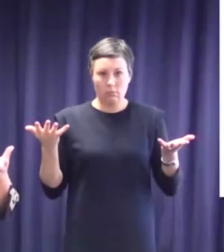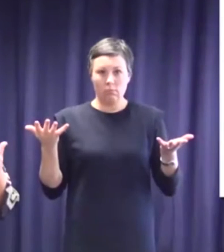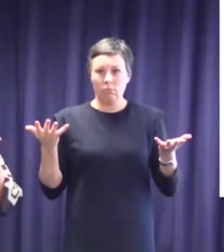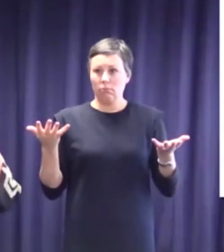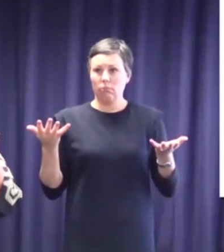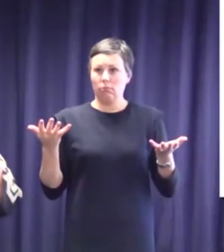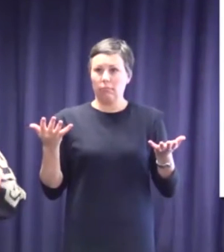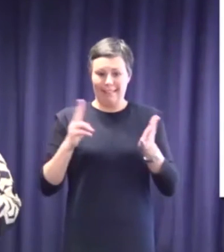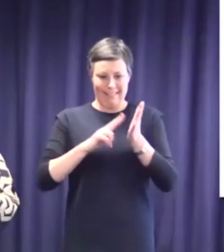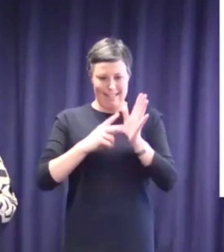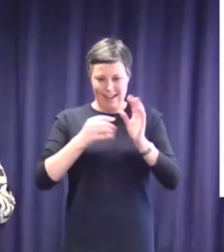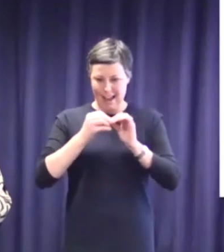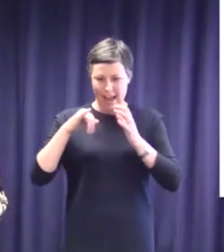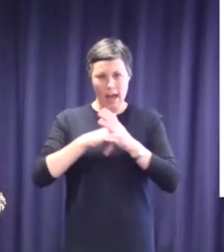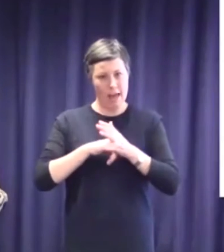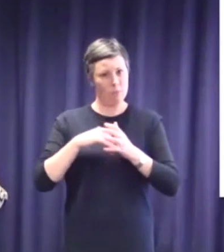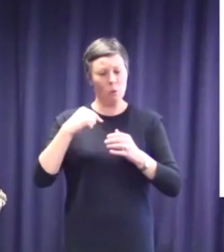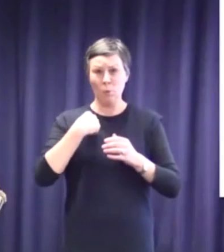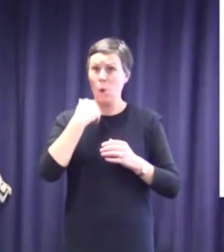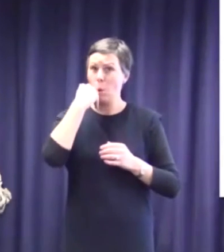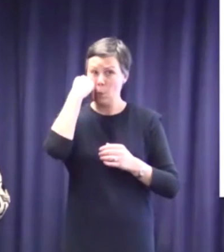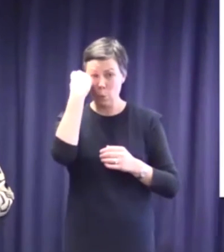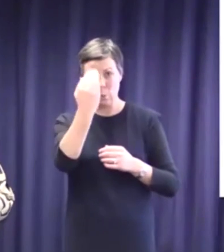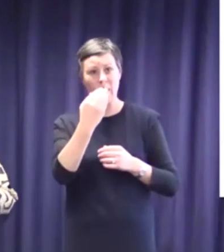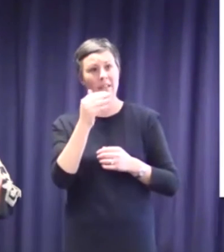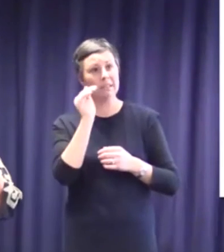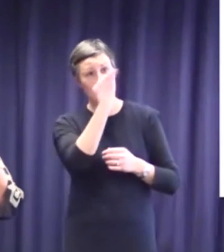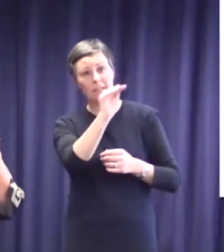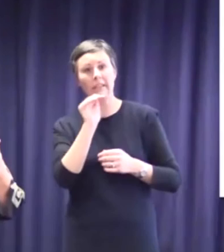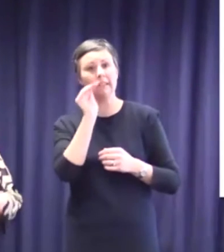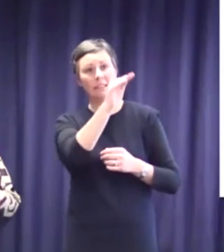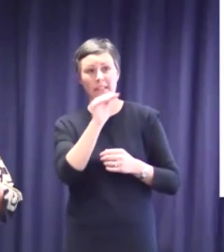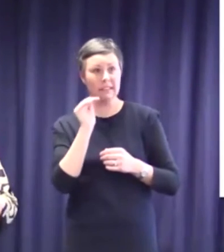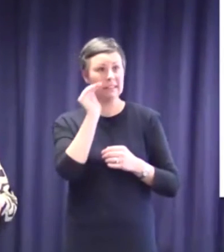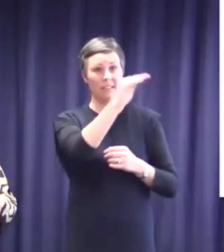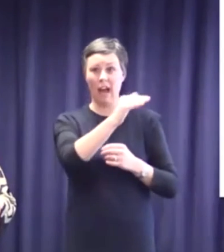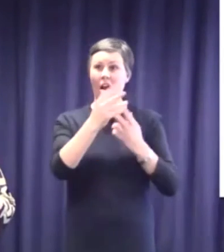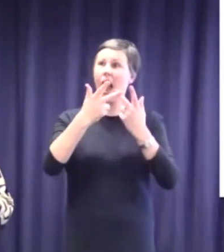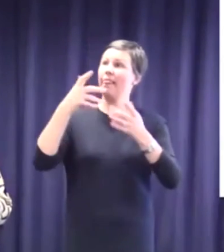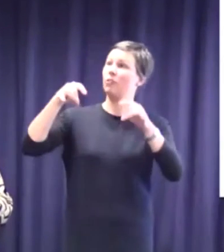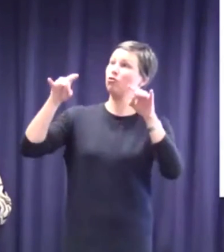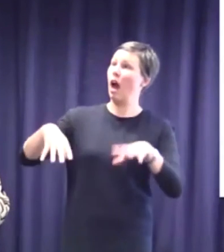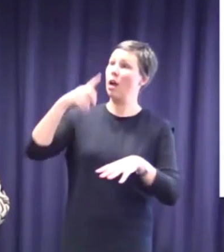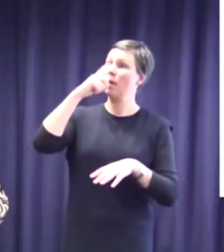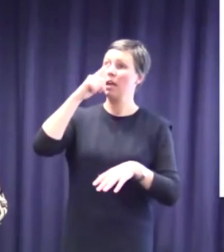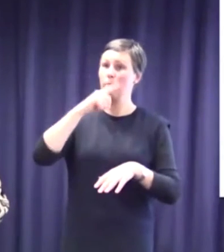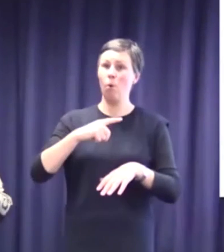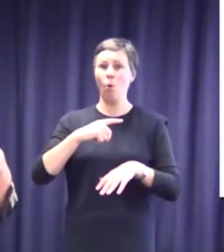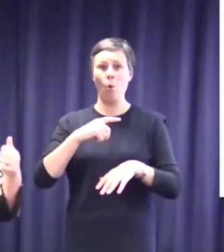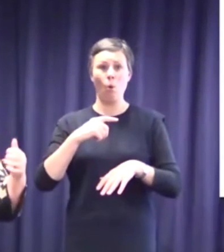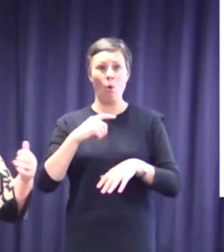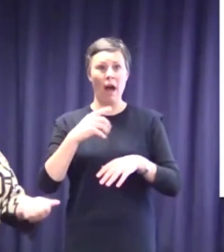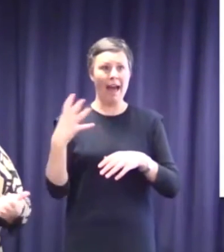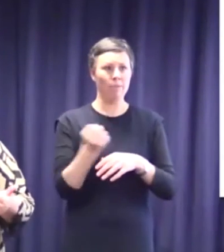this is a service, and we have consistently argued no other Australian citizen has to try and